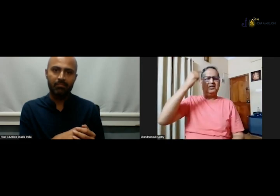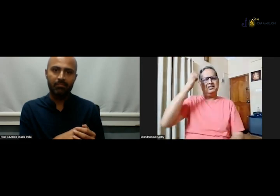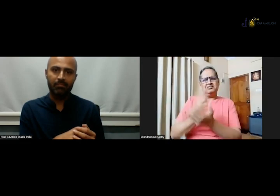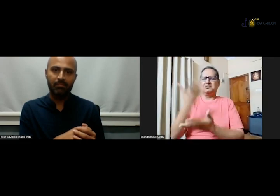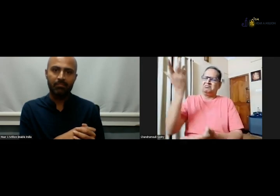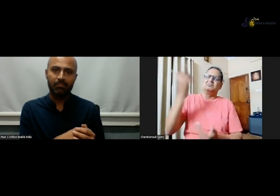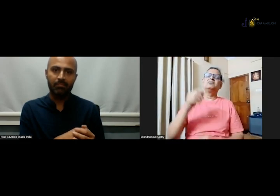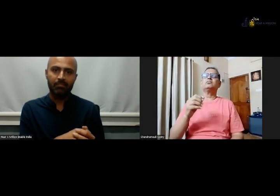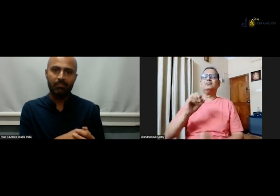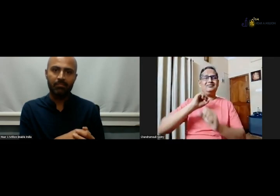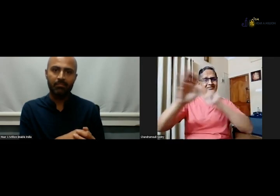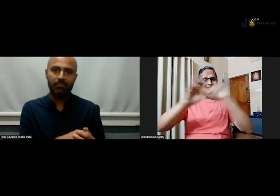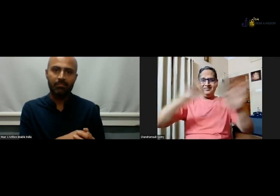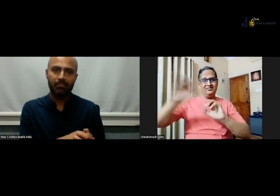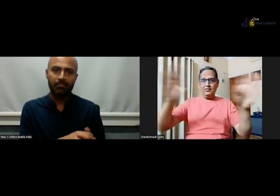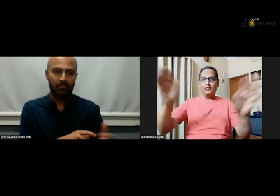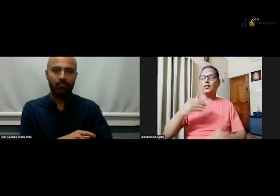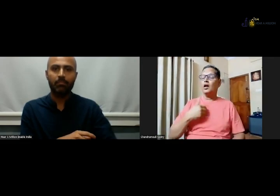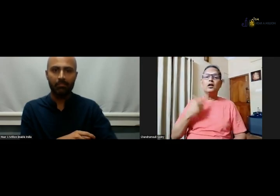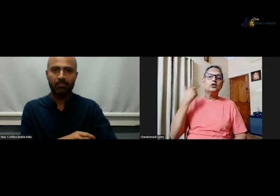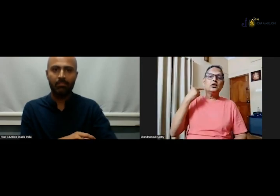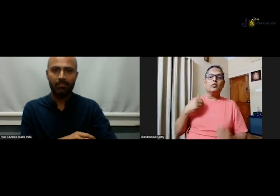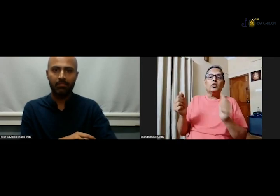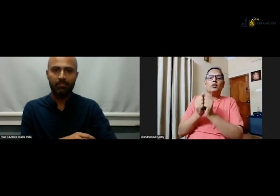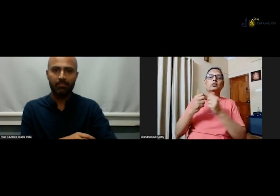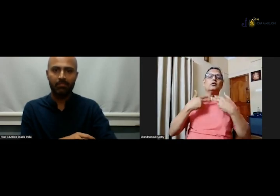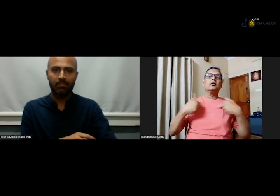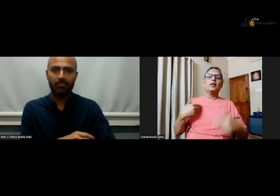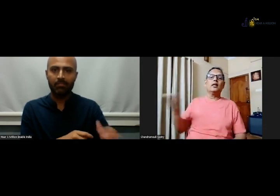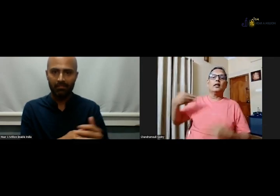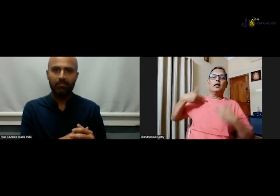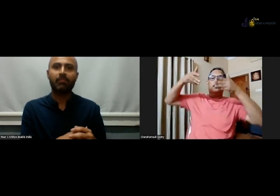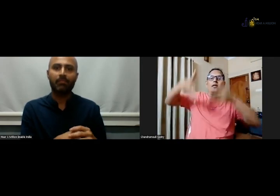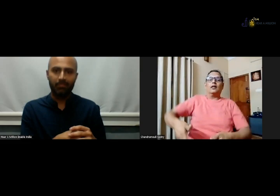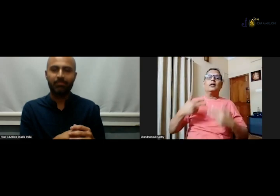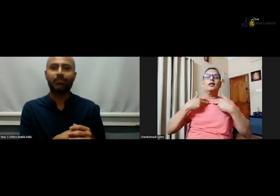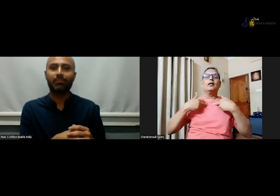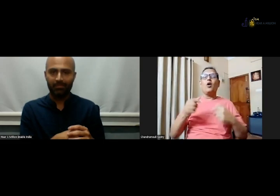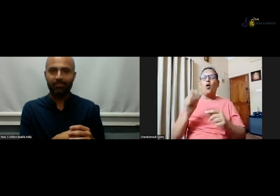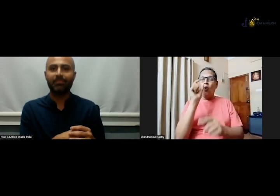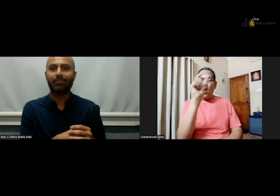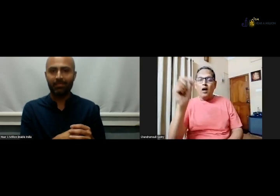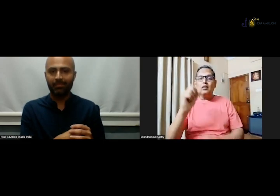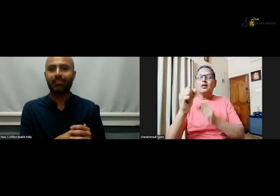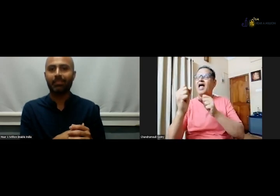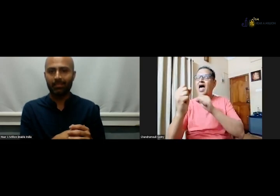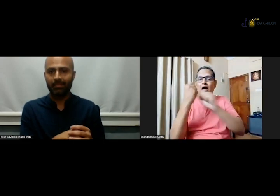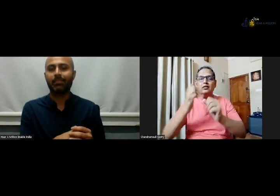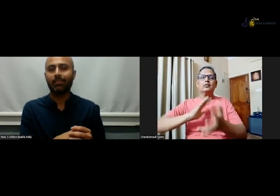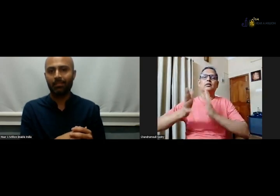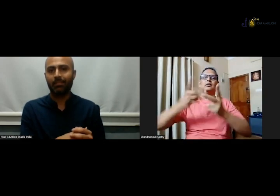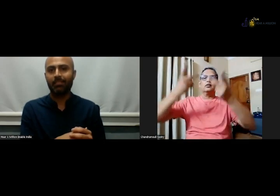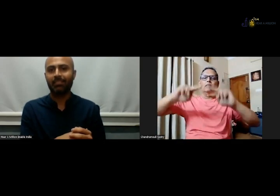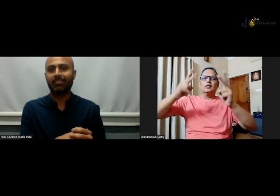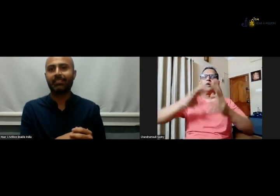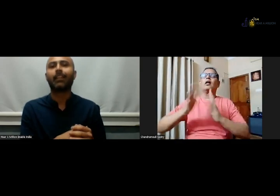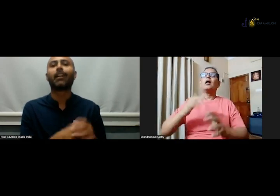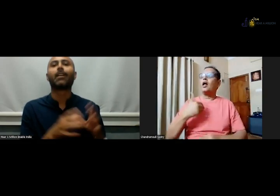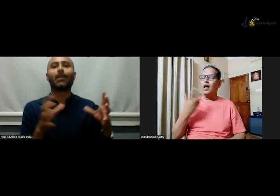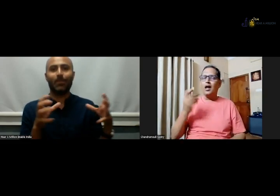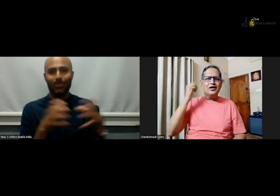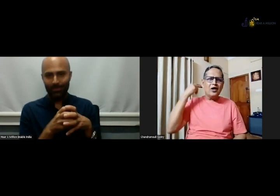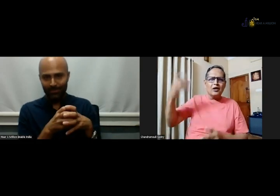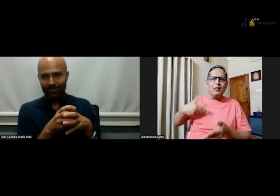had different, topics in this workshop. So Sudamini and me, we were together in this